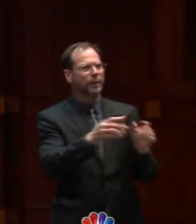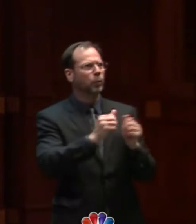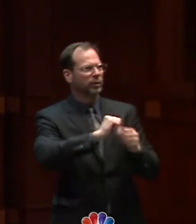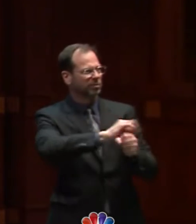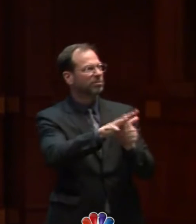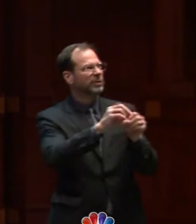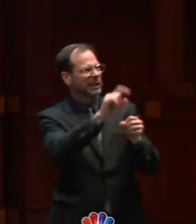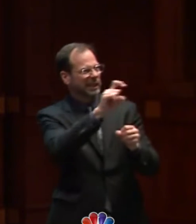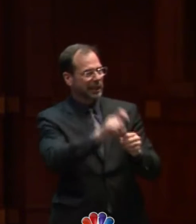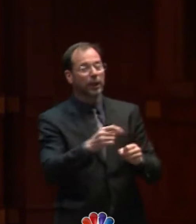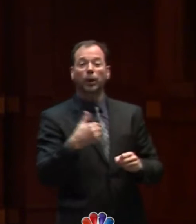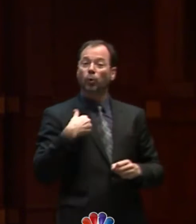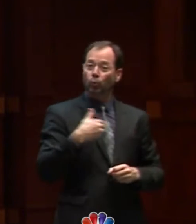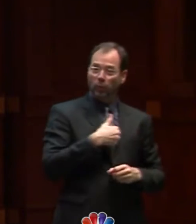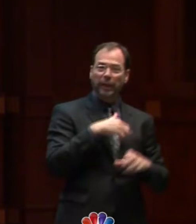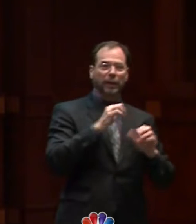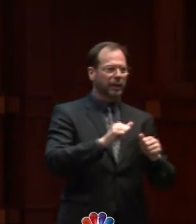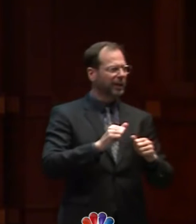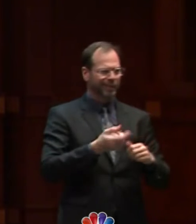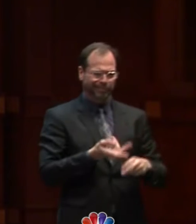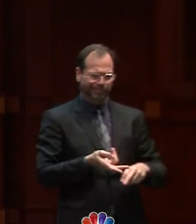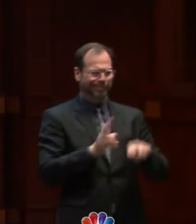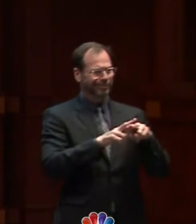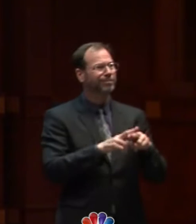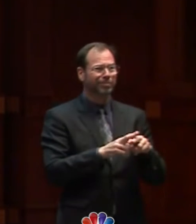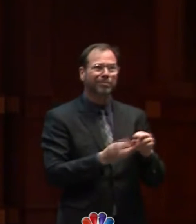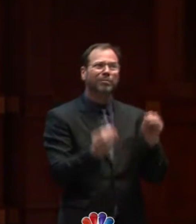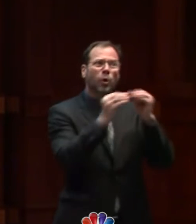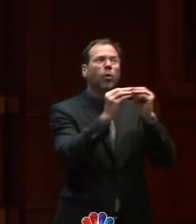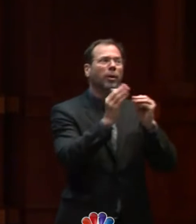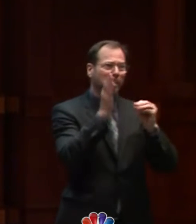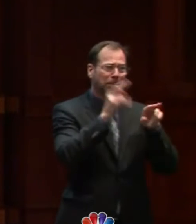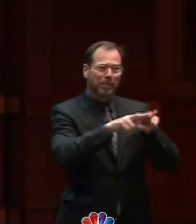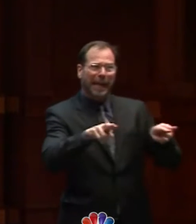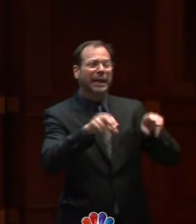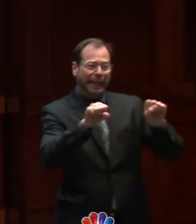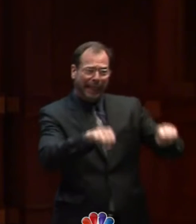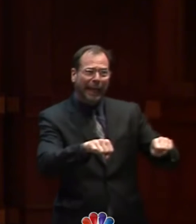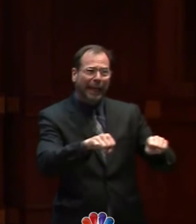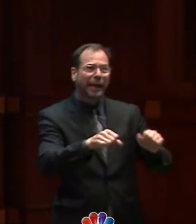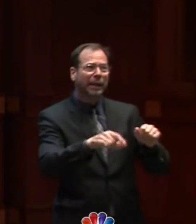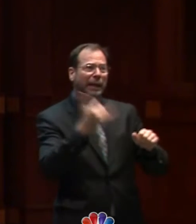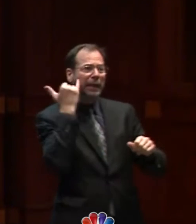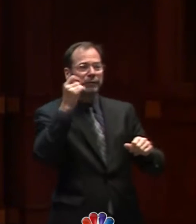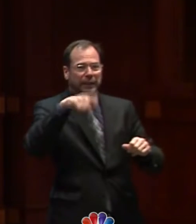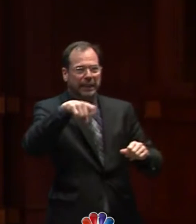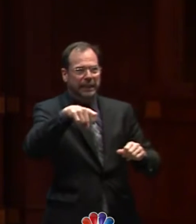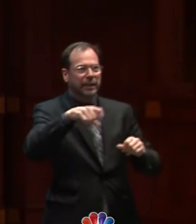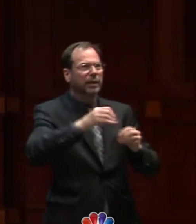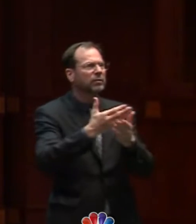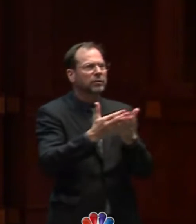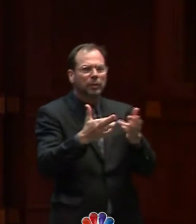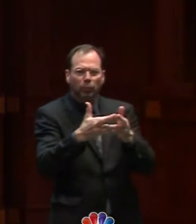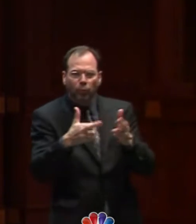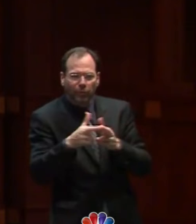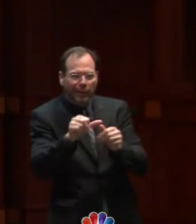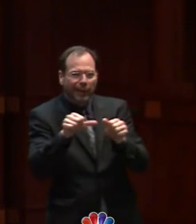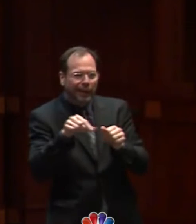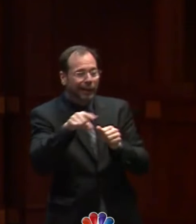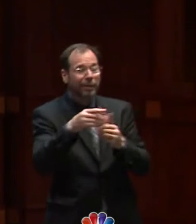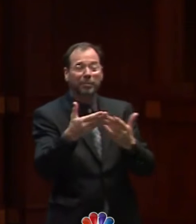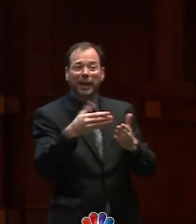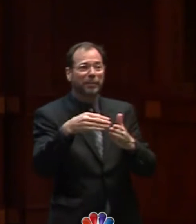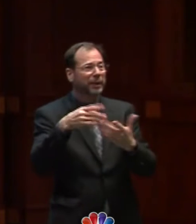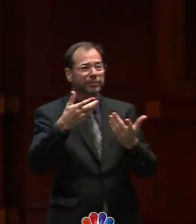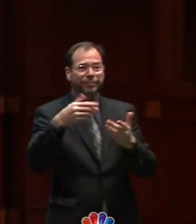Texas. We have the capacity to add even more beds as are needed in regions that may